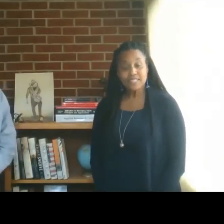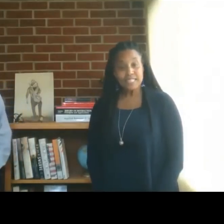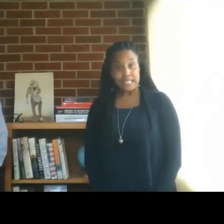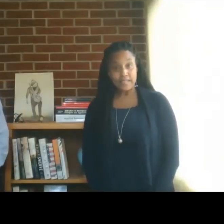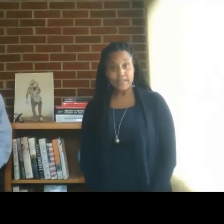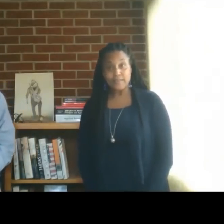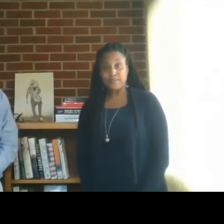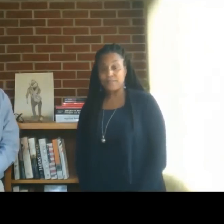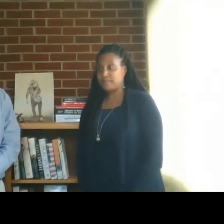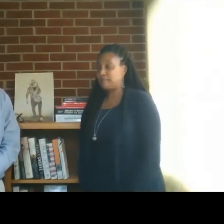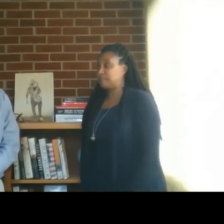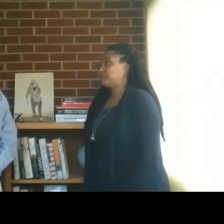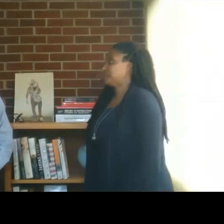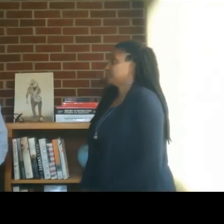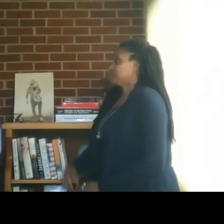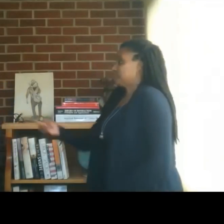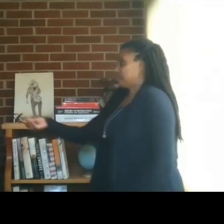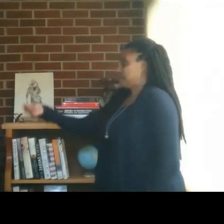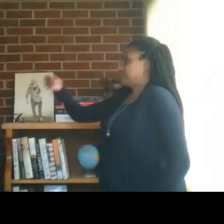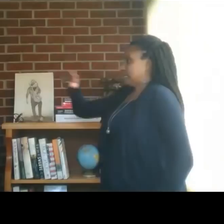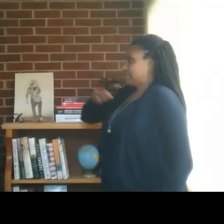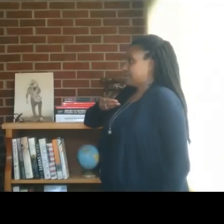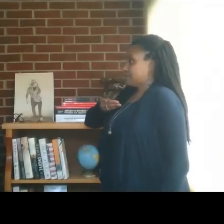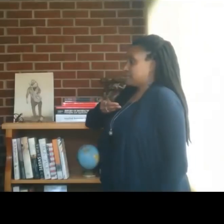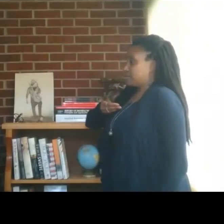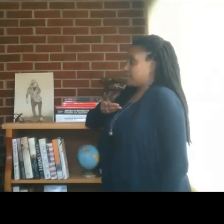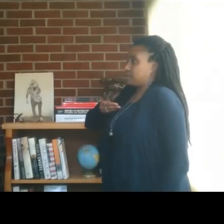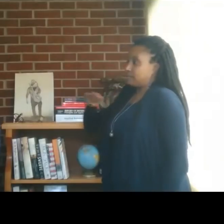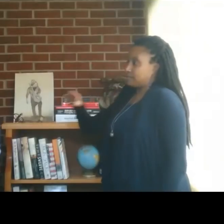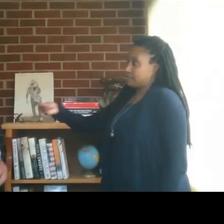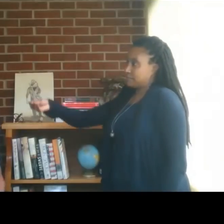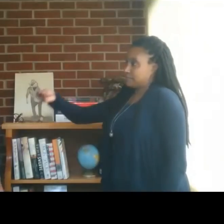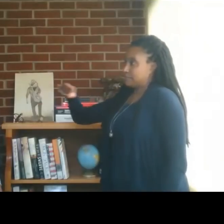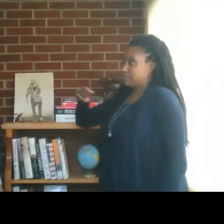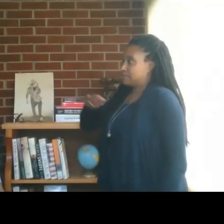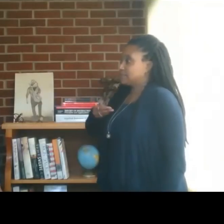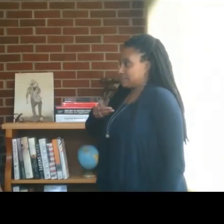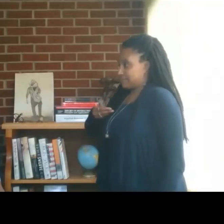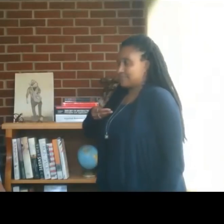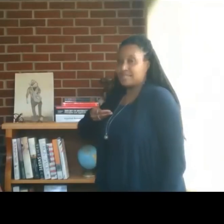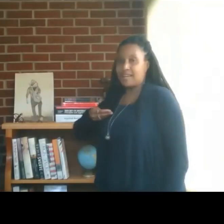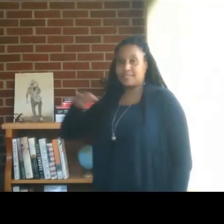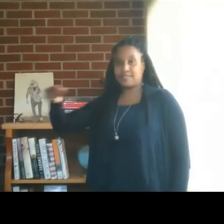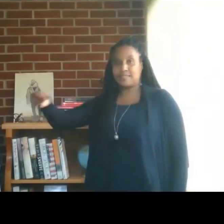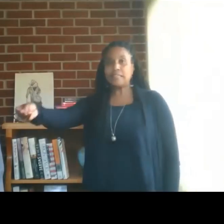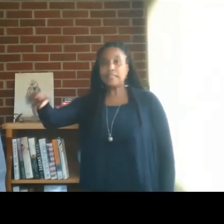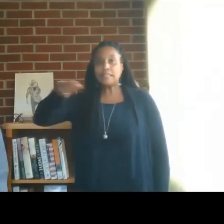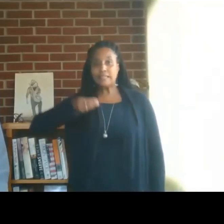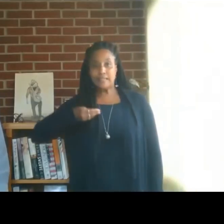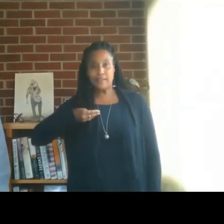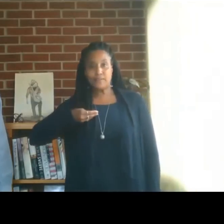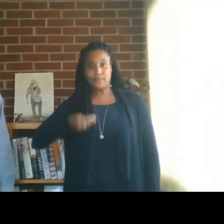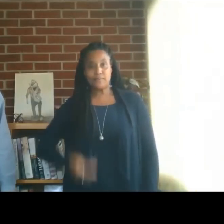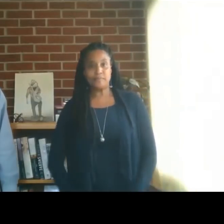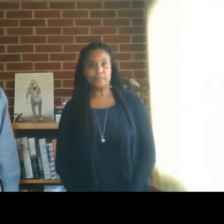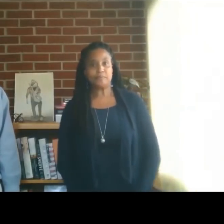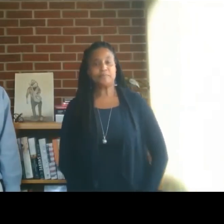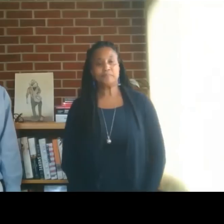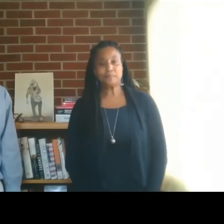First is give. Give to me. Give. Yes.